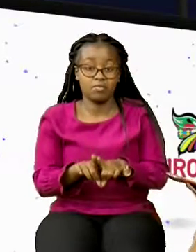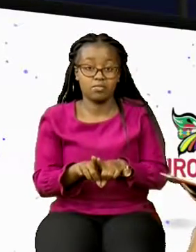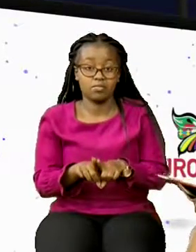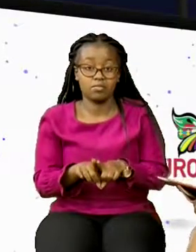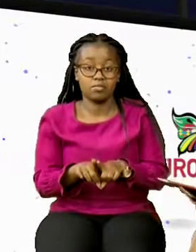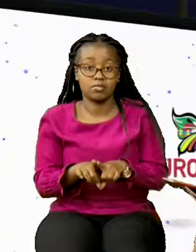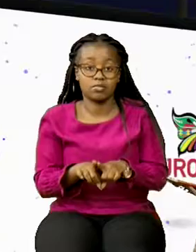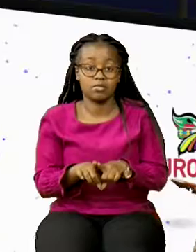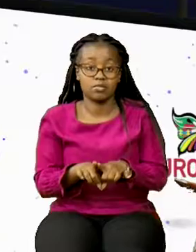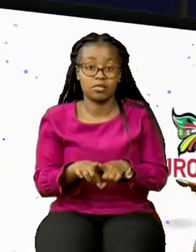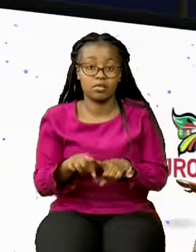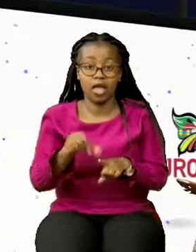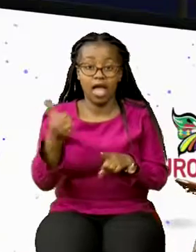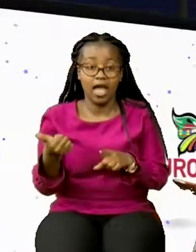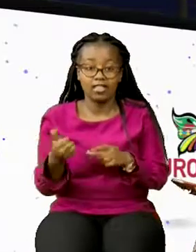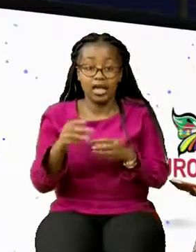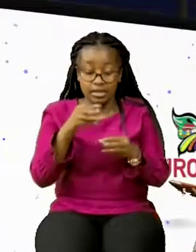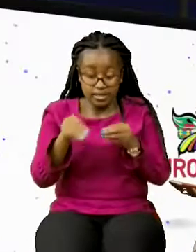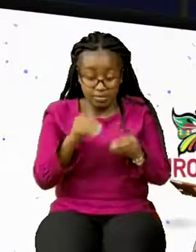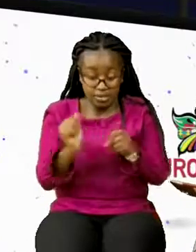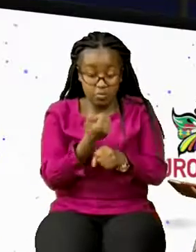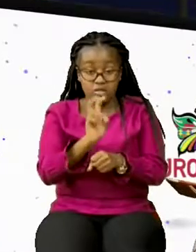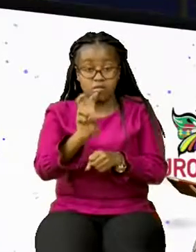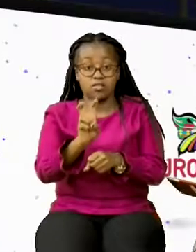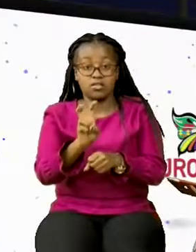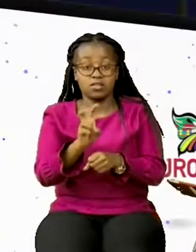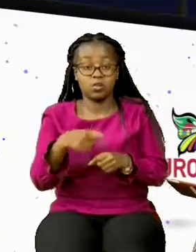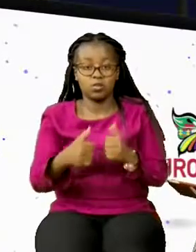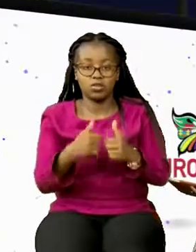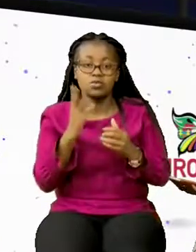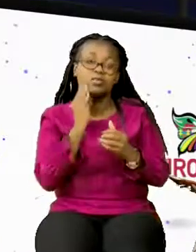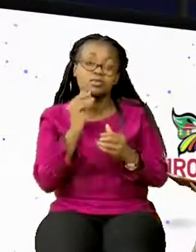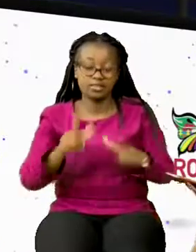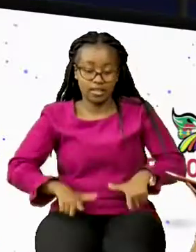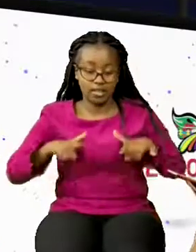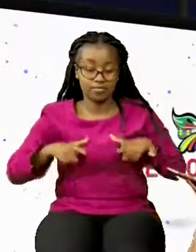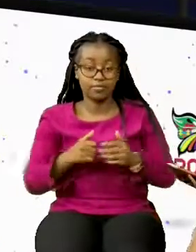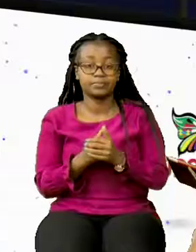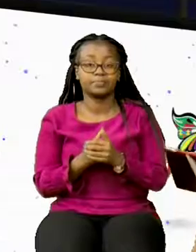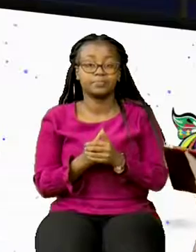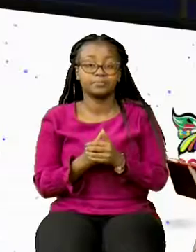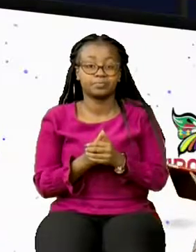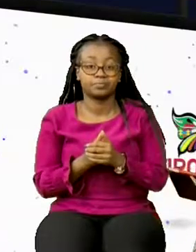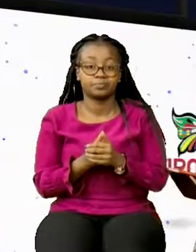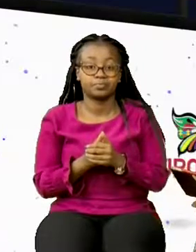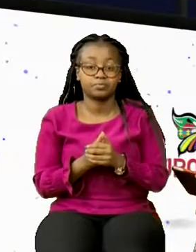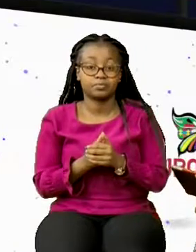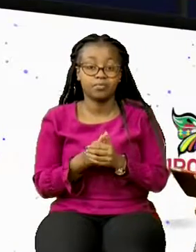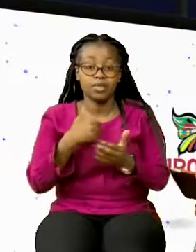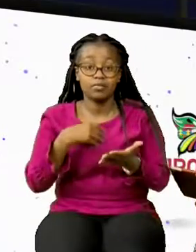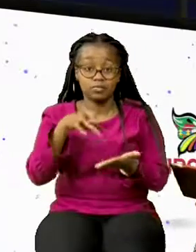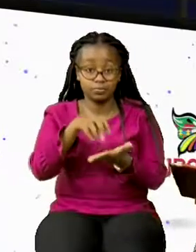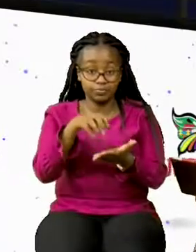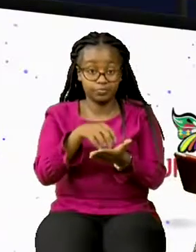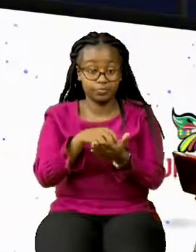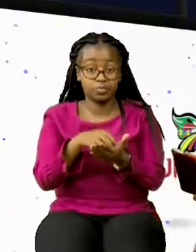other forms of invisible disabilities that we actually experience in life. Under those